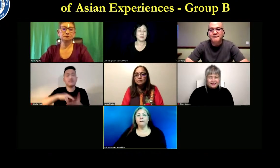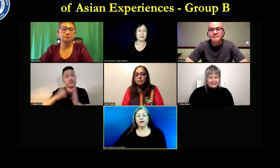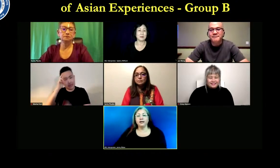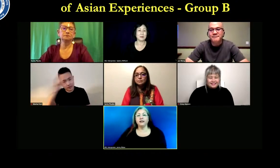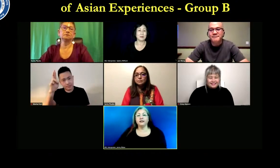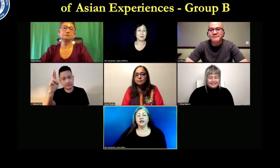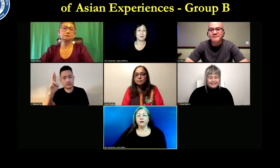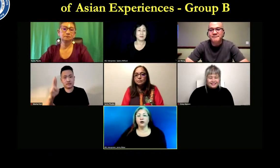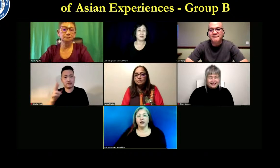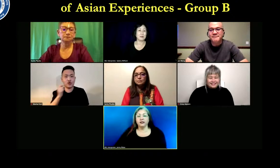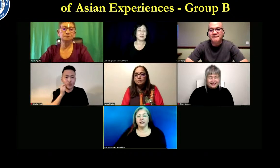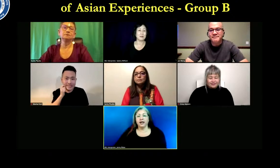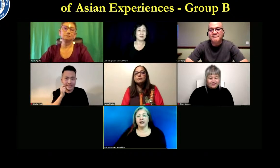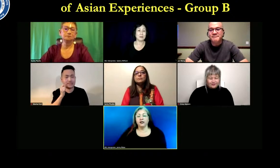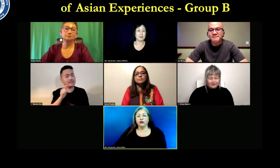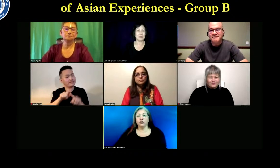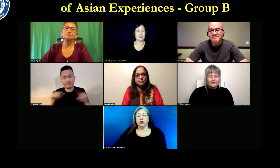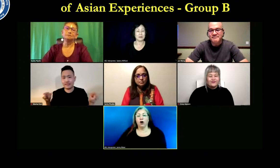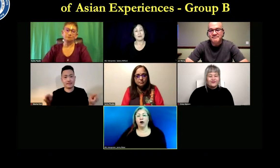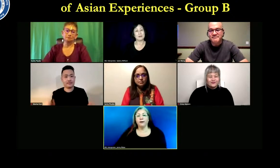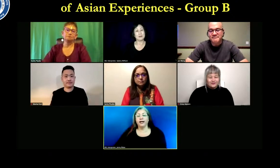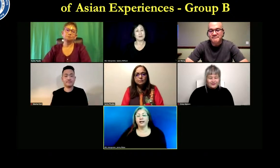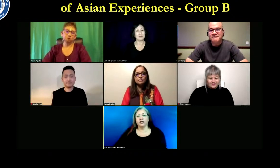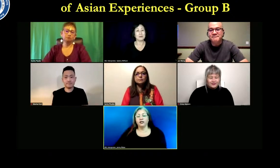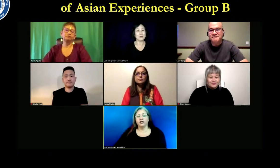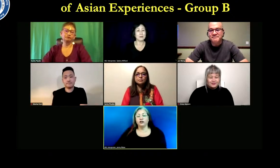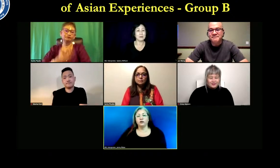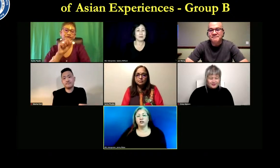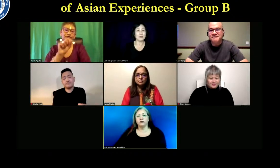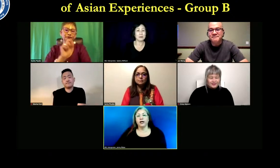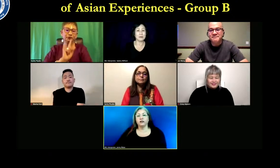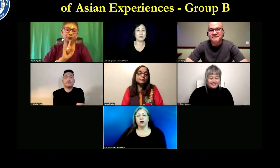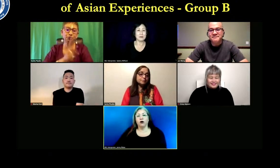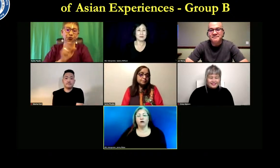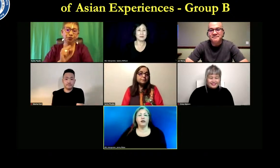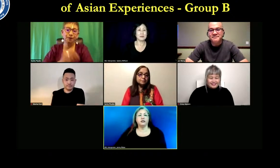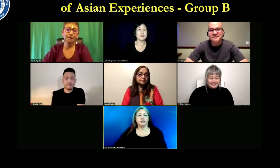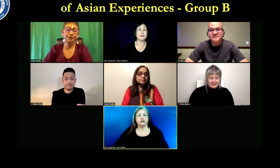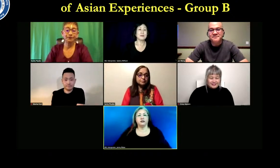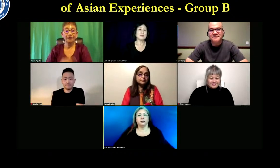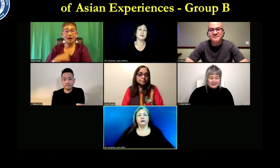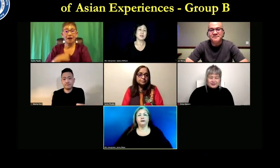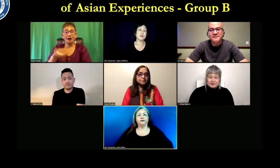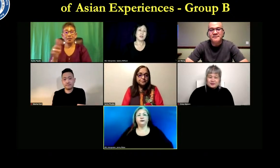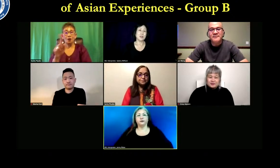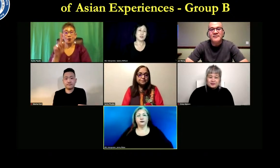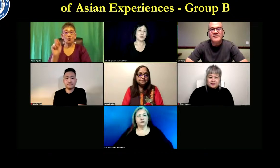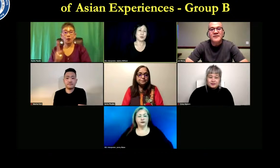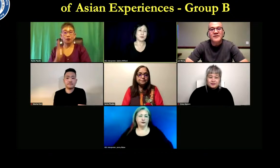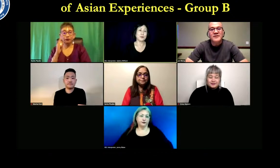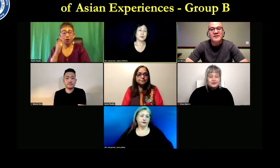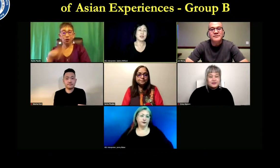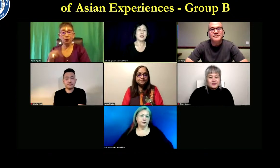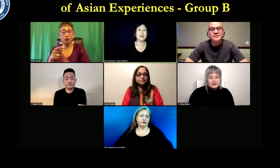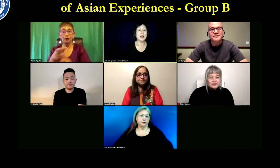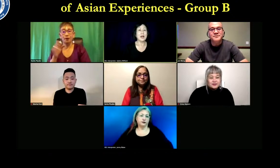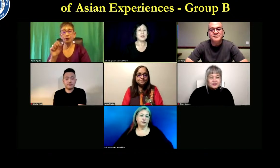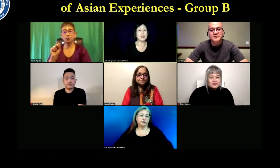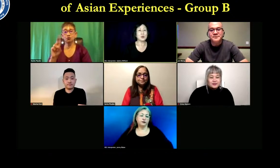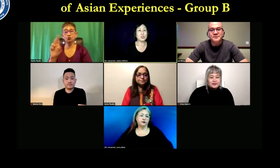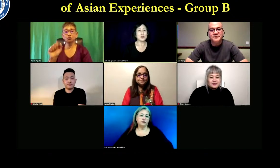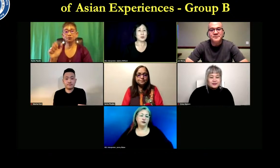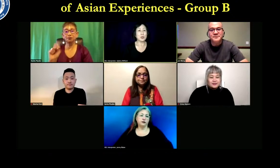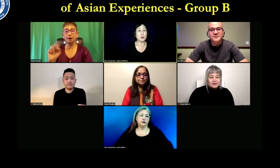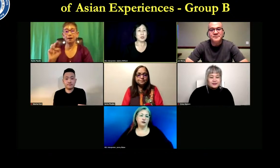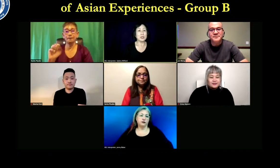America means immigrants, and you automatically need to respect all races. Very true. I